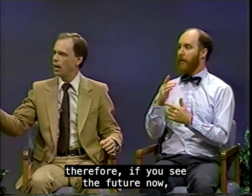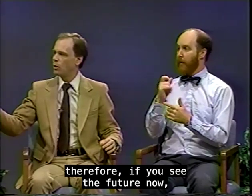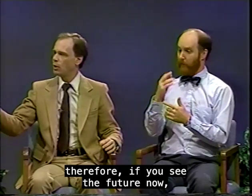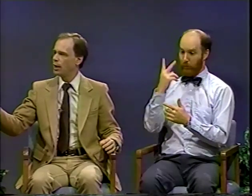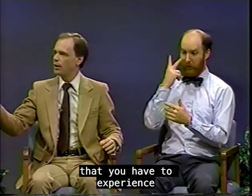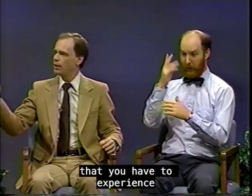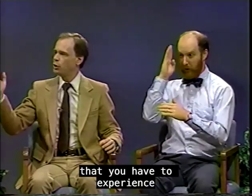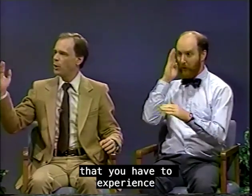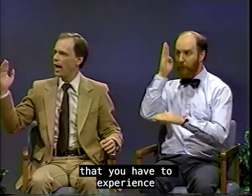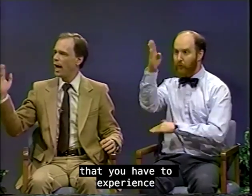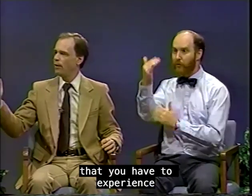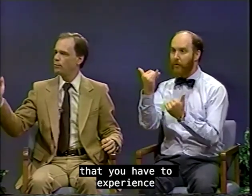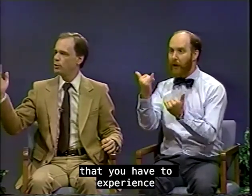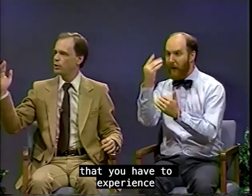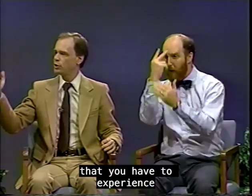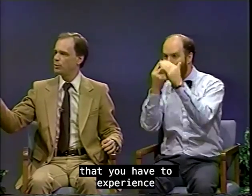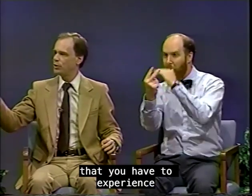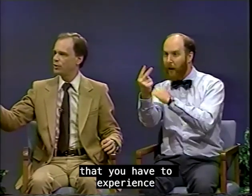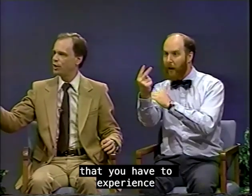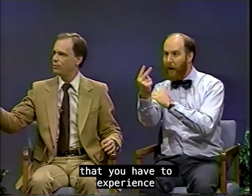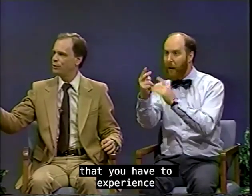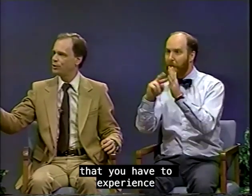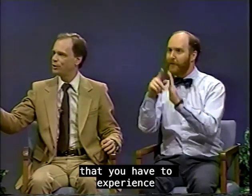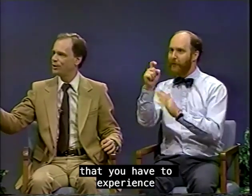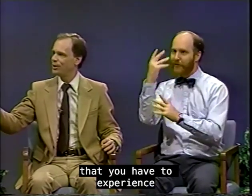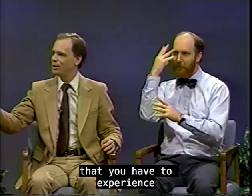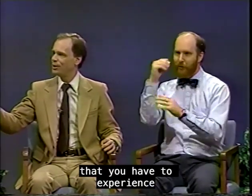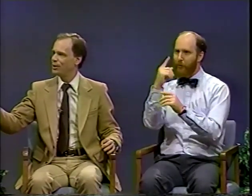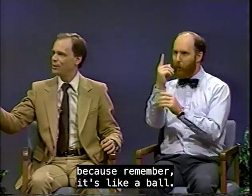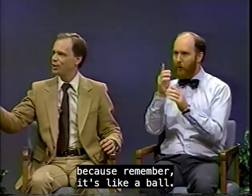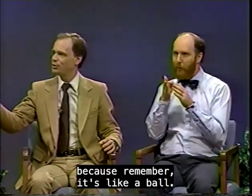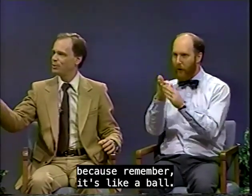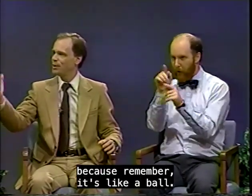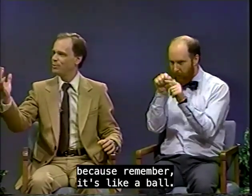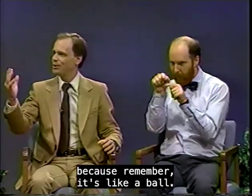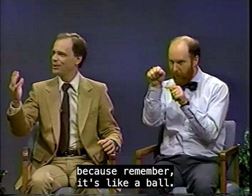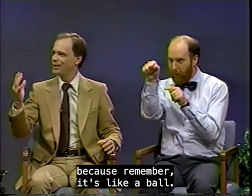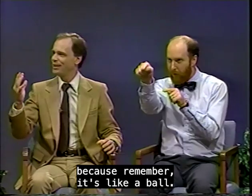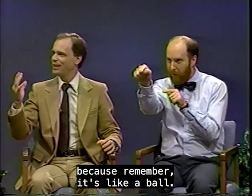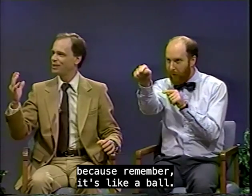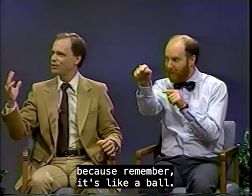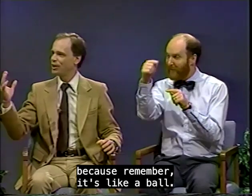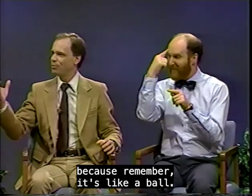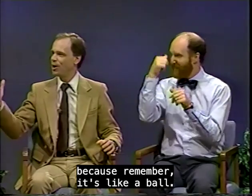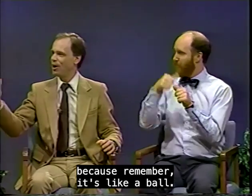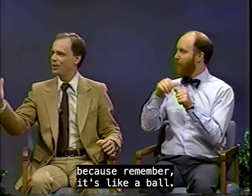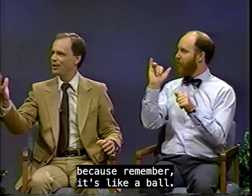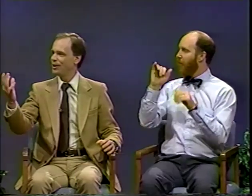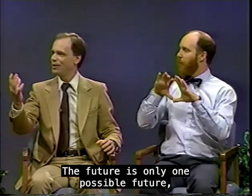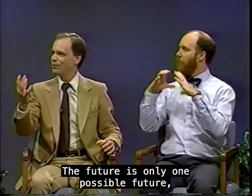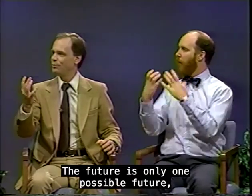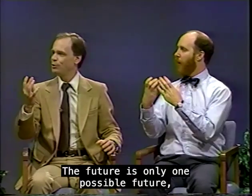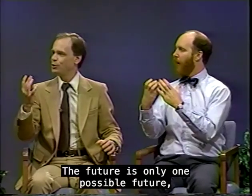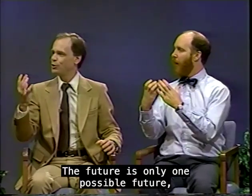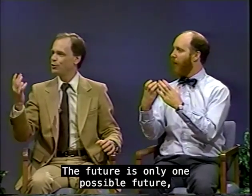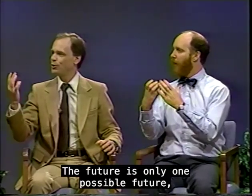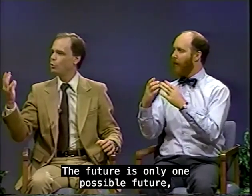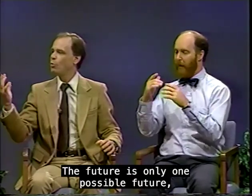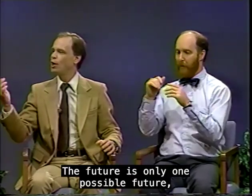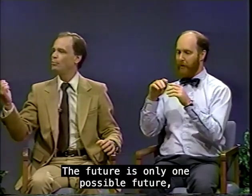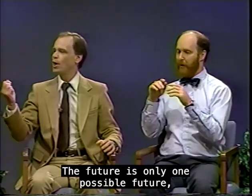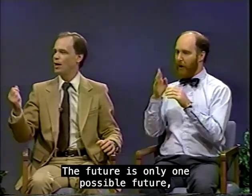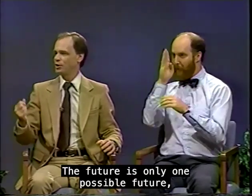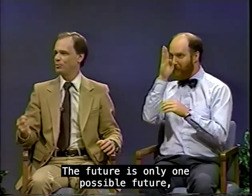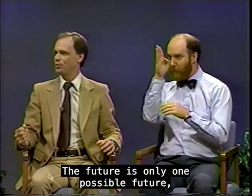future now, that you have to experience that future. Because remember, it's like a ball. The future is